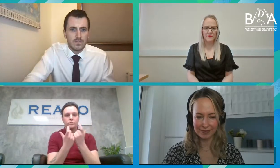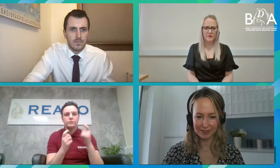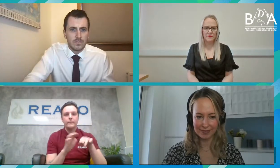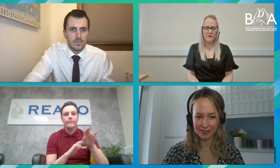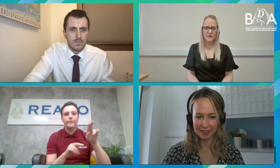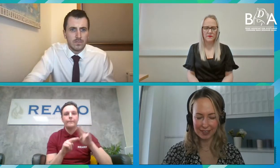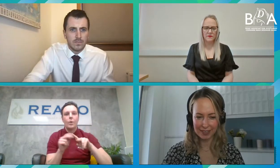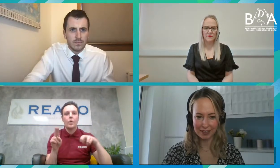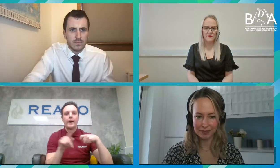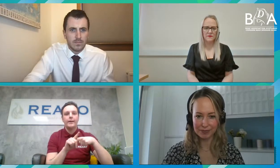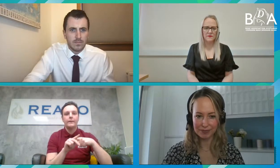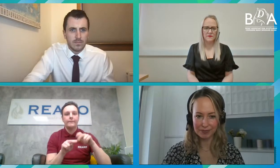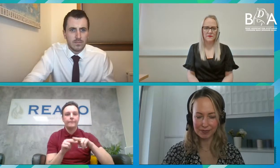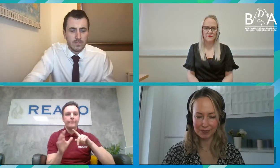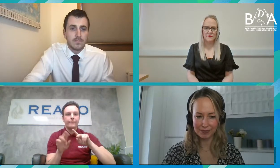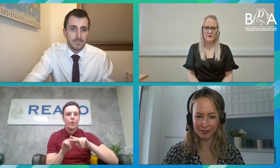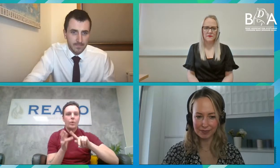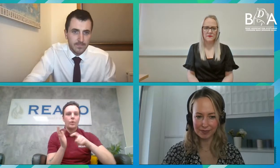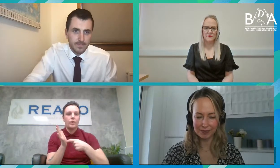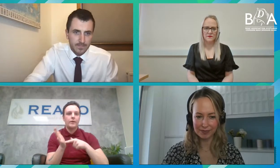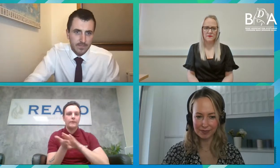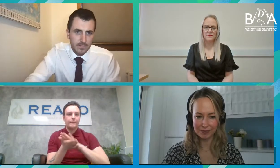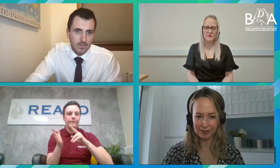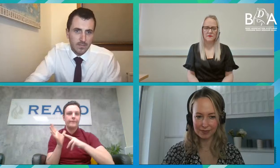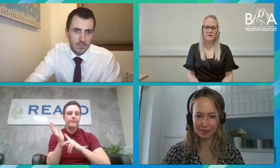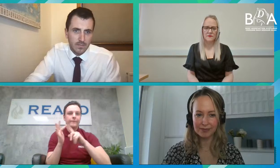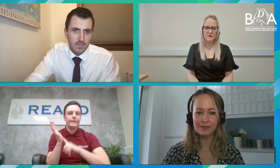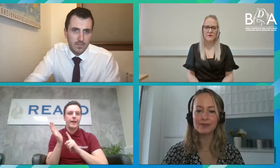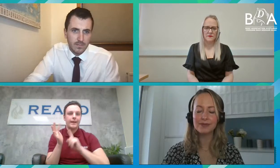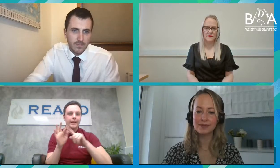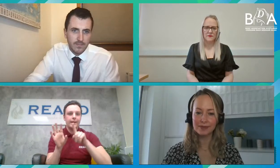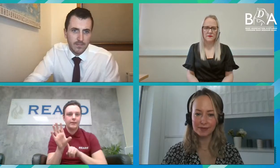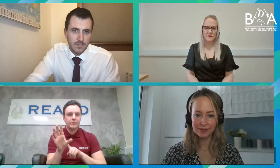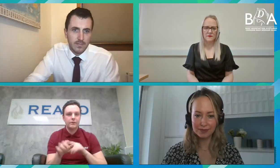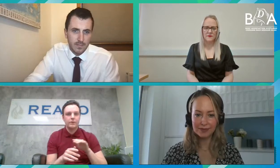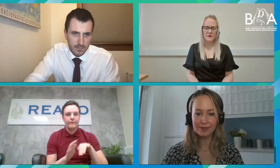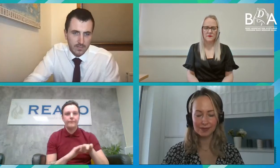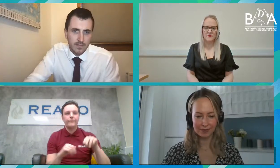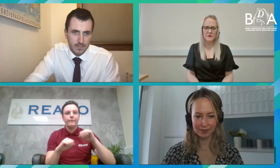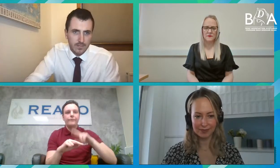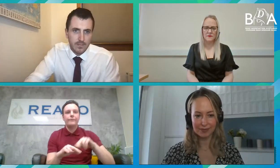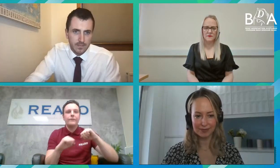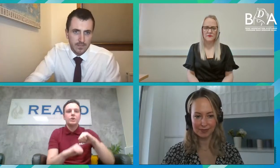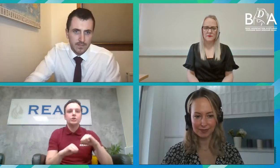So at the time before I was apprenticeship, I was in Forth Valley College based in Falkirk.